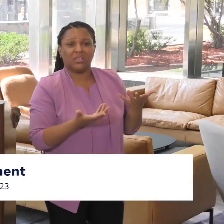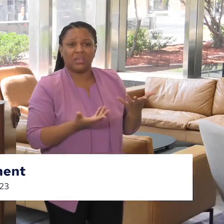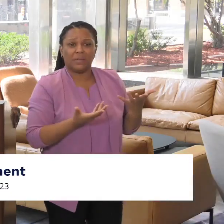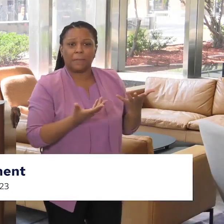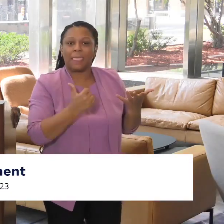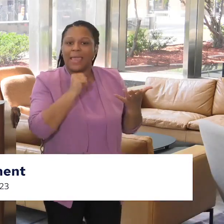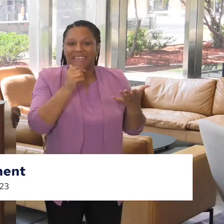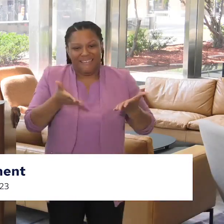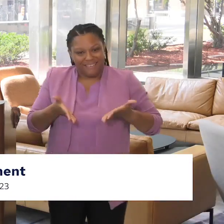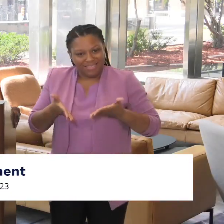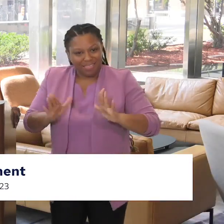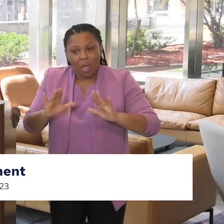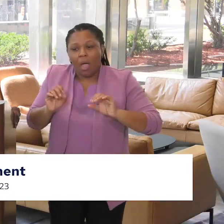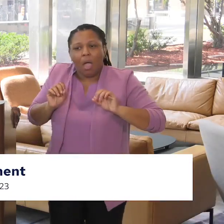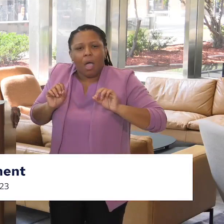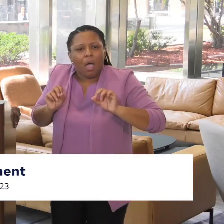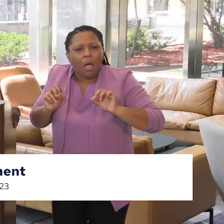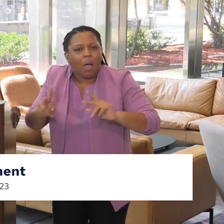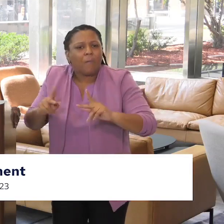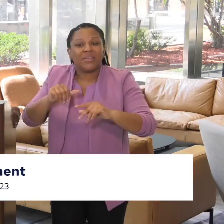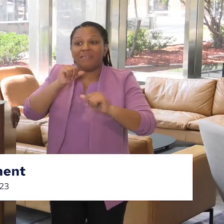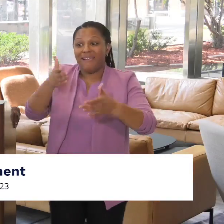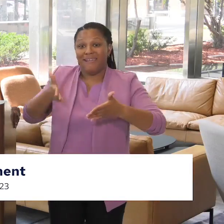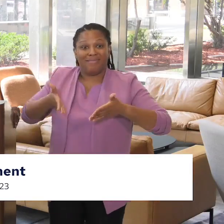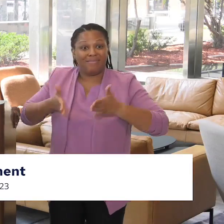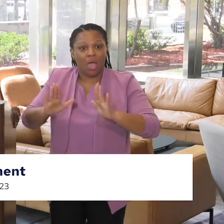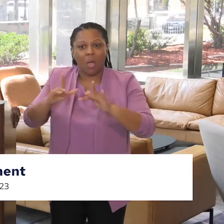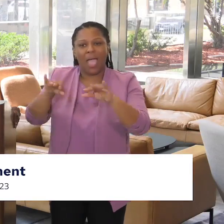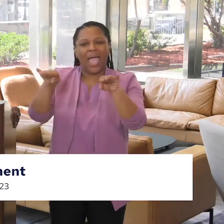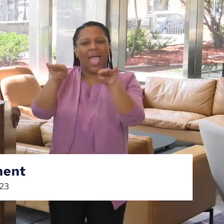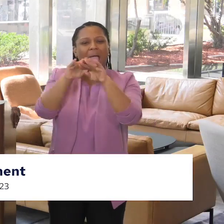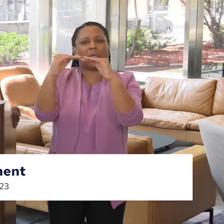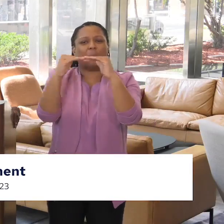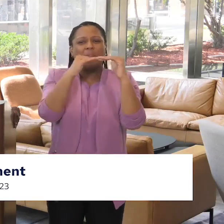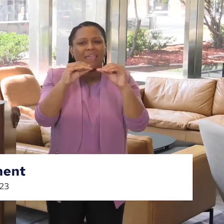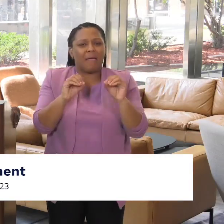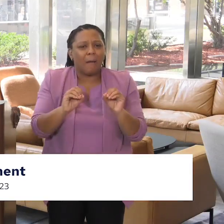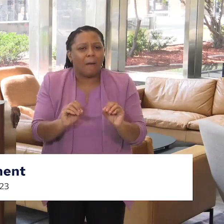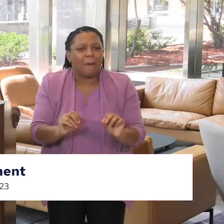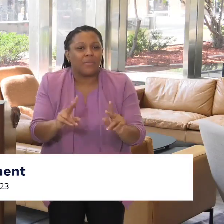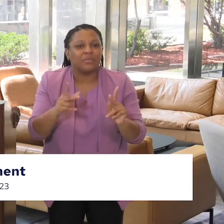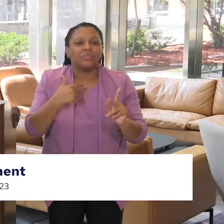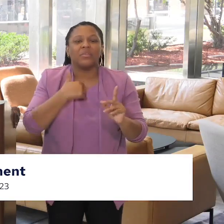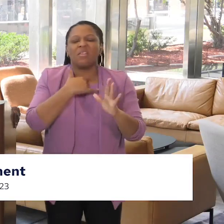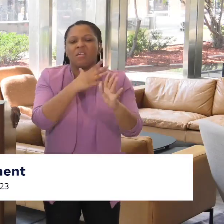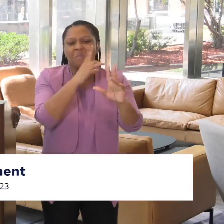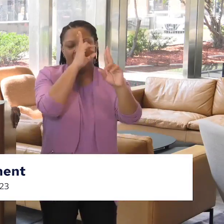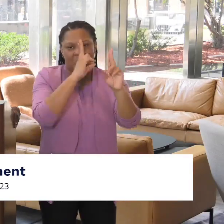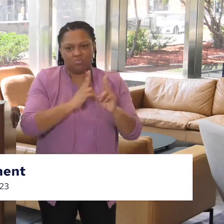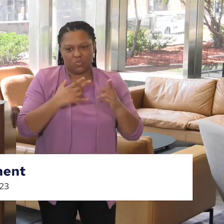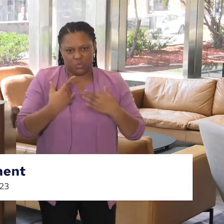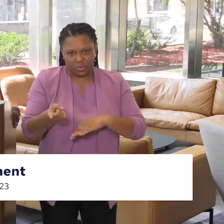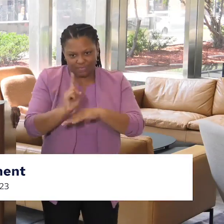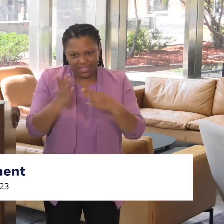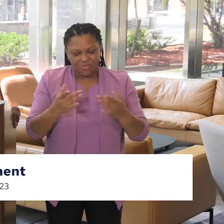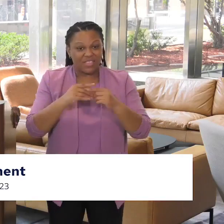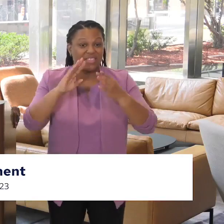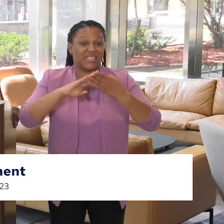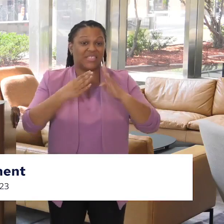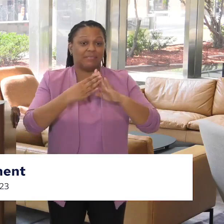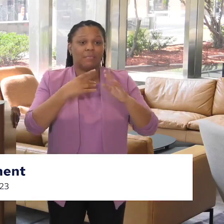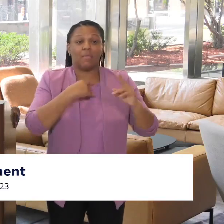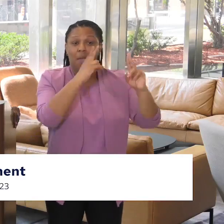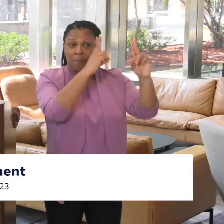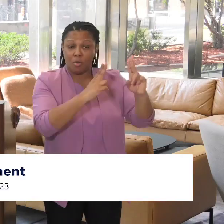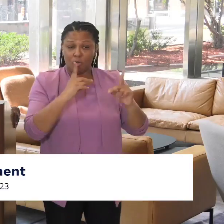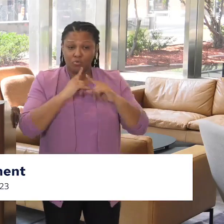democratized, equitable opportunity that we're talking about here today. I am honored to be in a city. I'm honored to be in a state. I'm honored to be